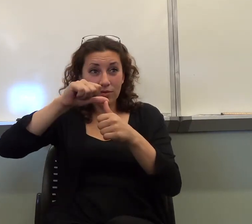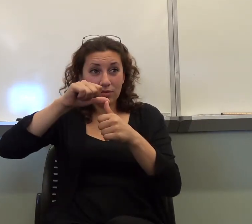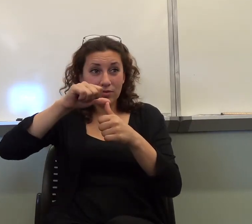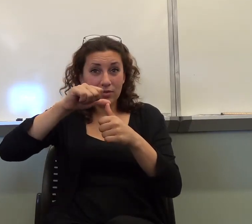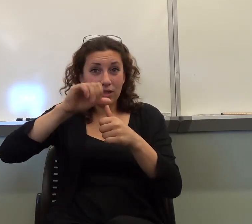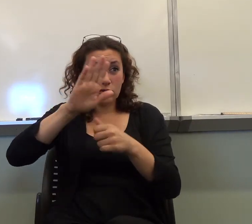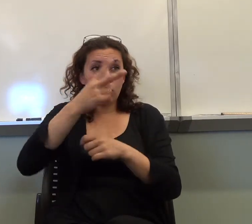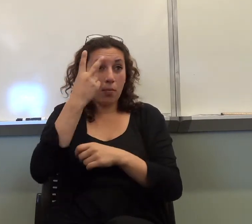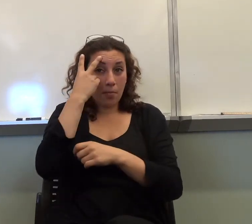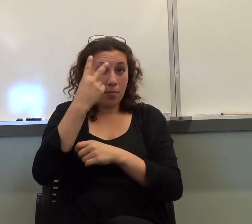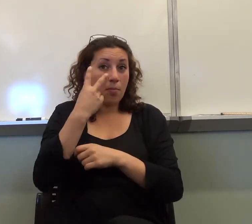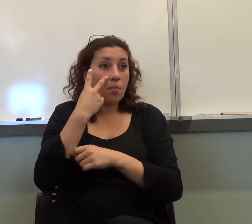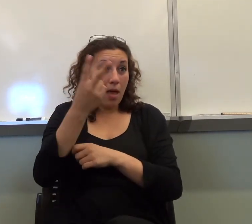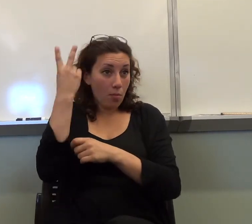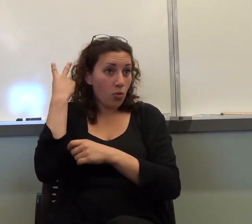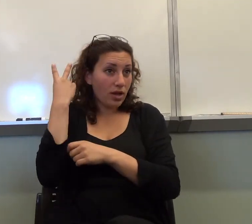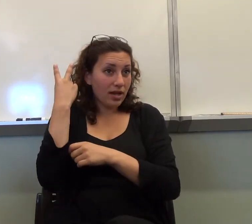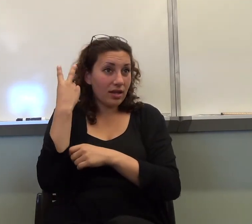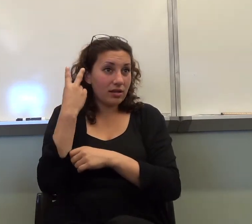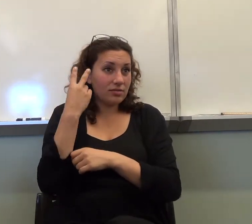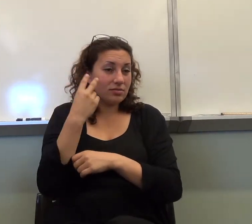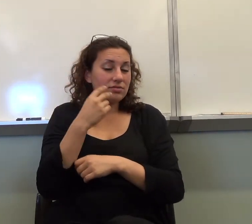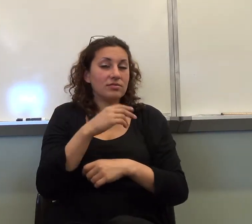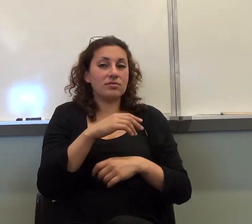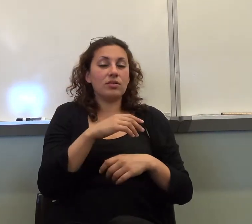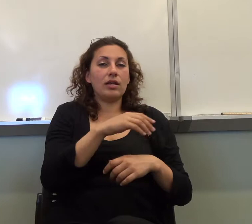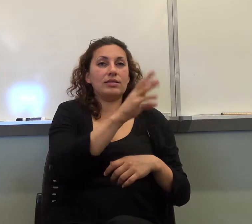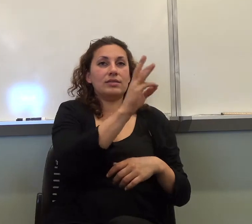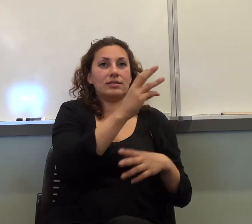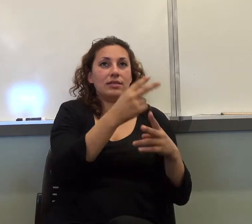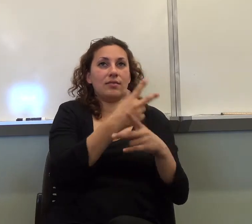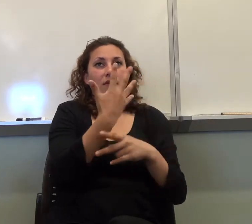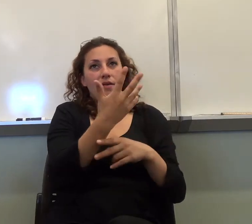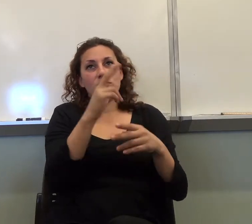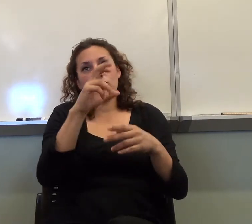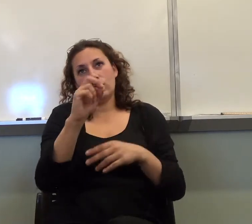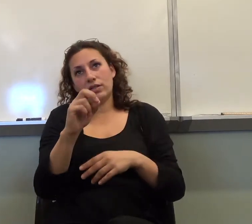All right, 6 times 5 is 30. 5 is 35 sixths.